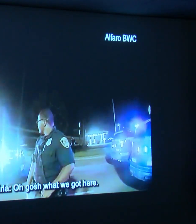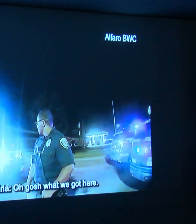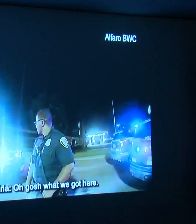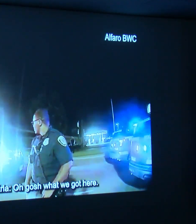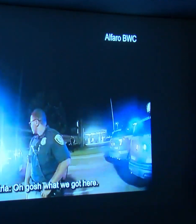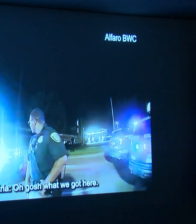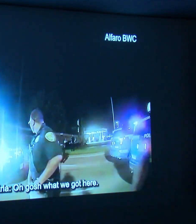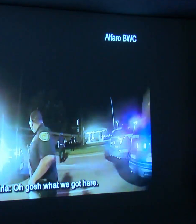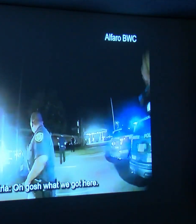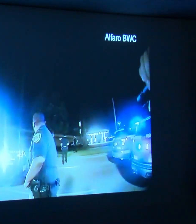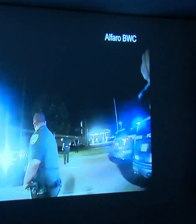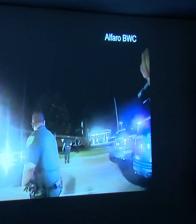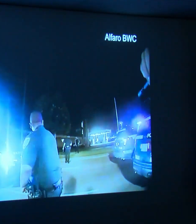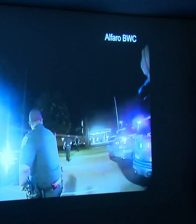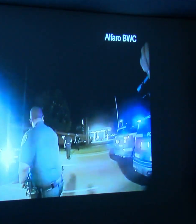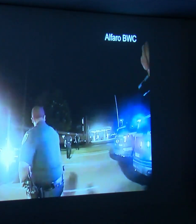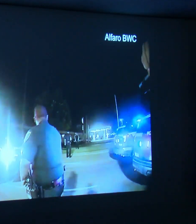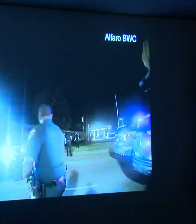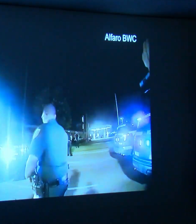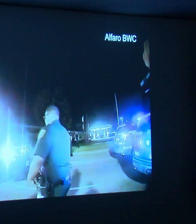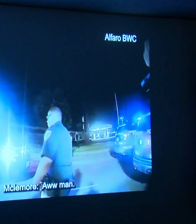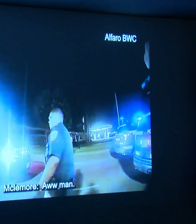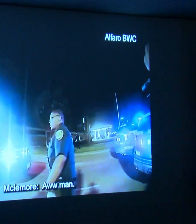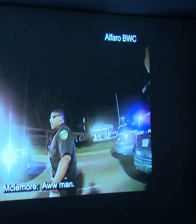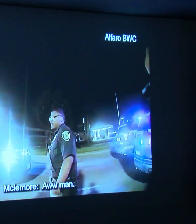Oh gosh, what we got here?